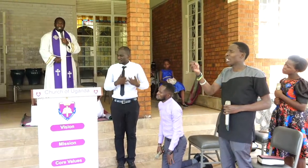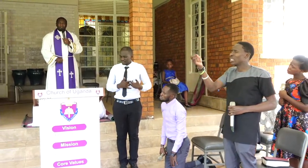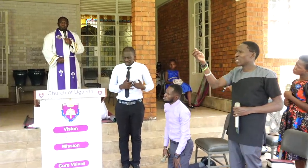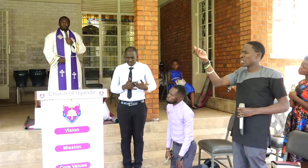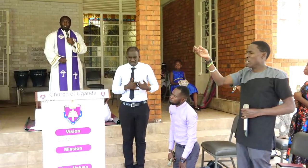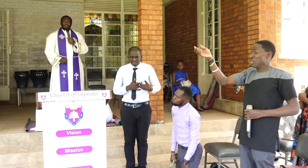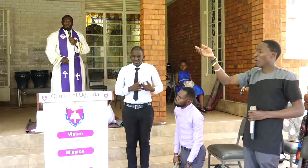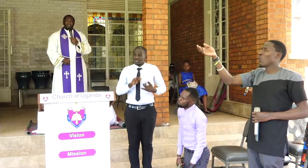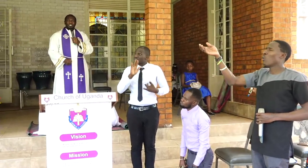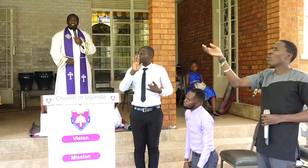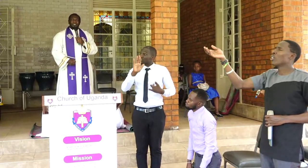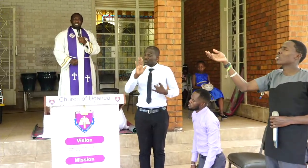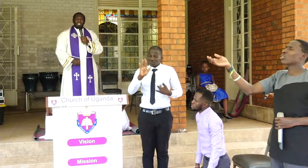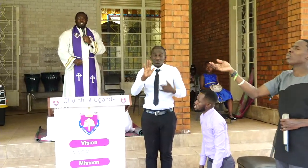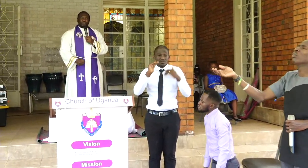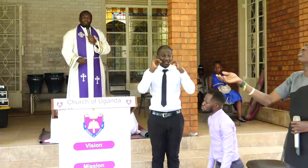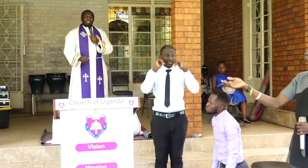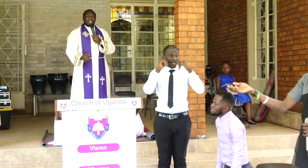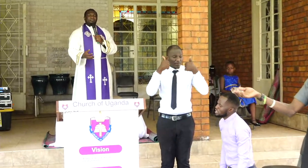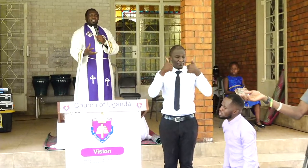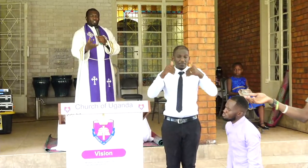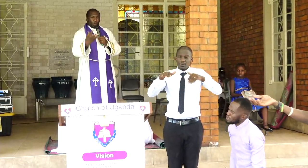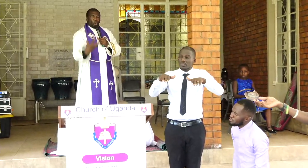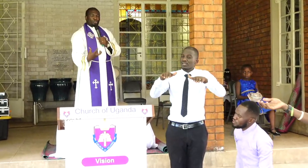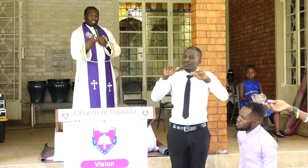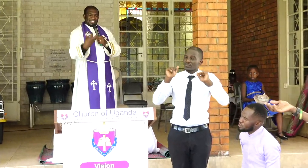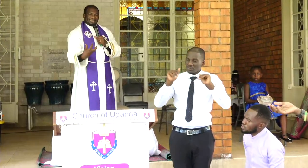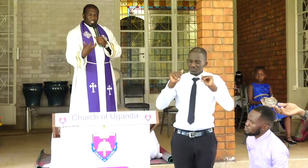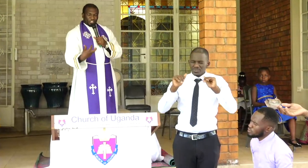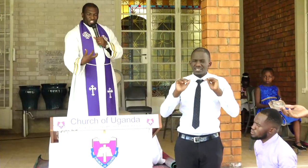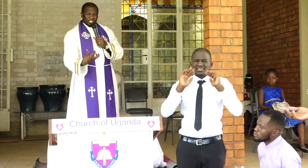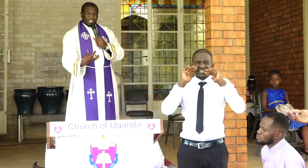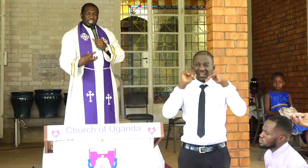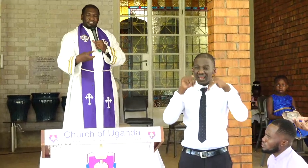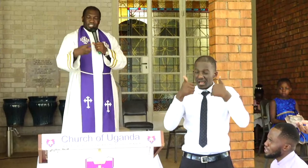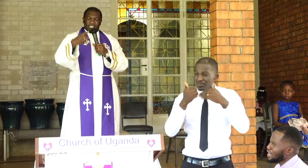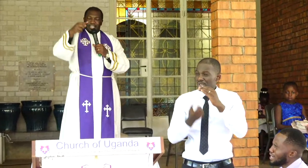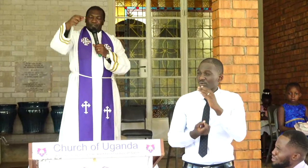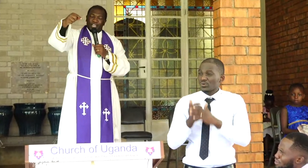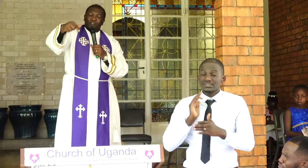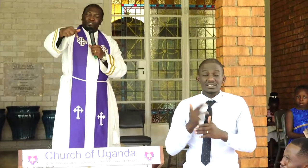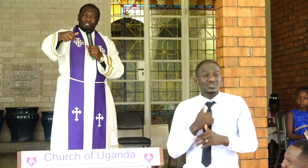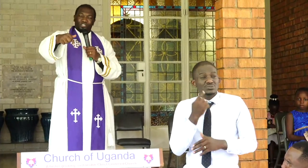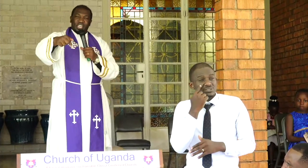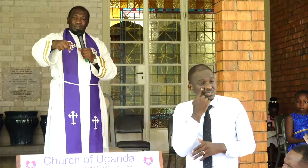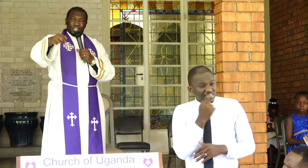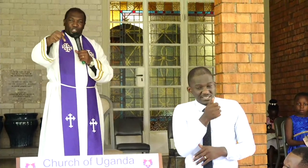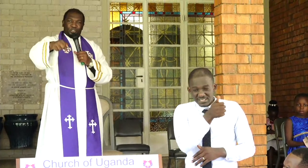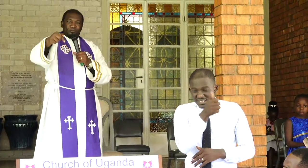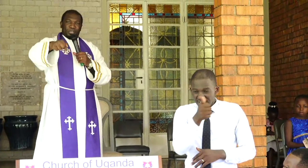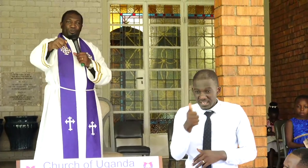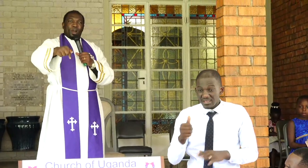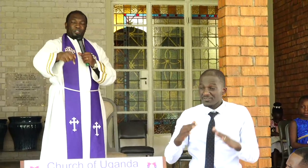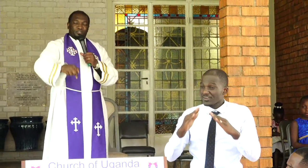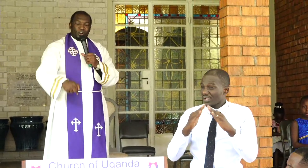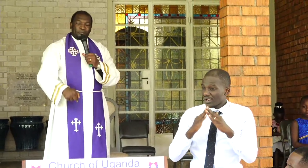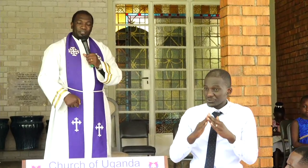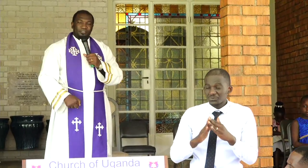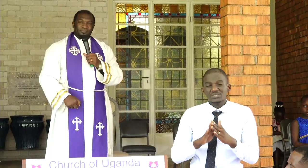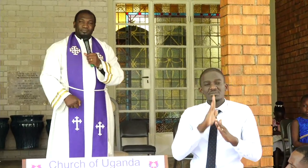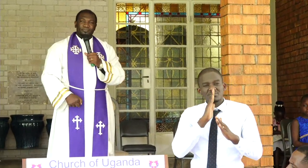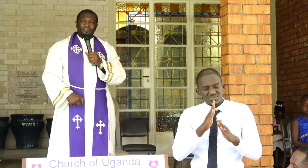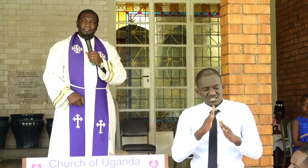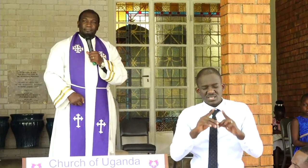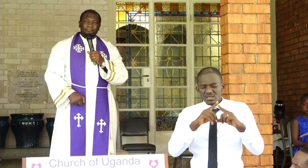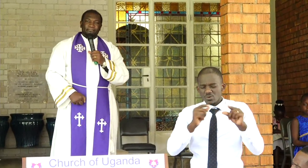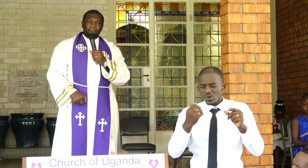are the Lamb upon the throne. And you are the Lamb that caused us to see that in every house there should be a word of hope.